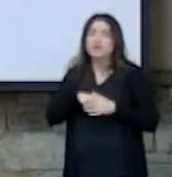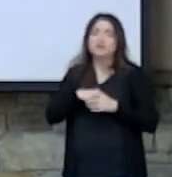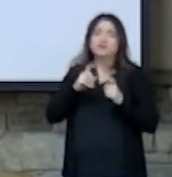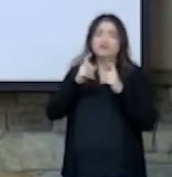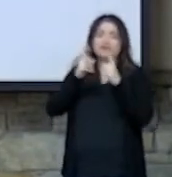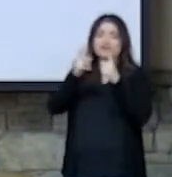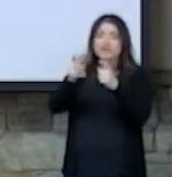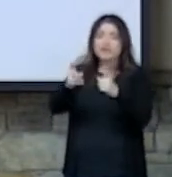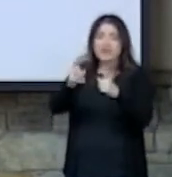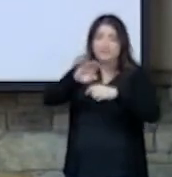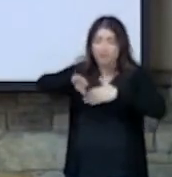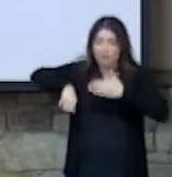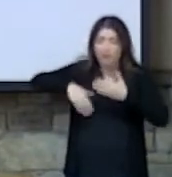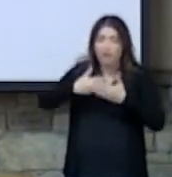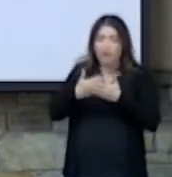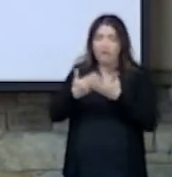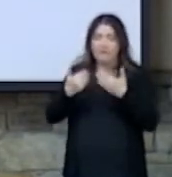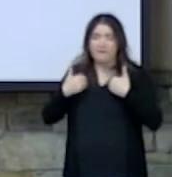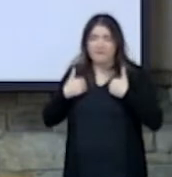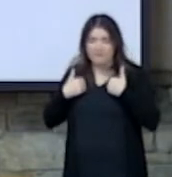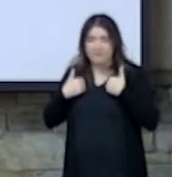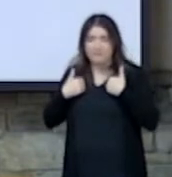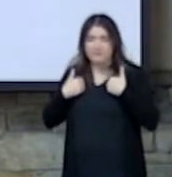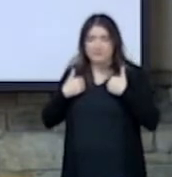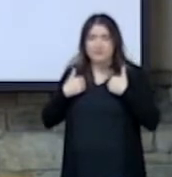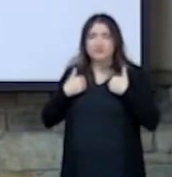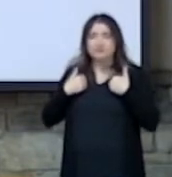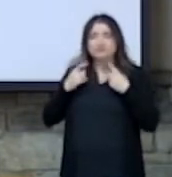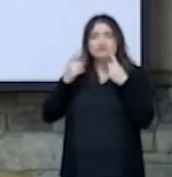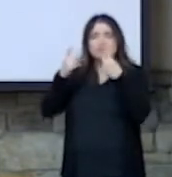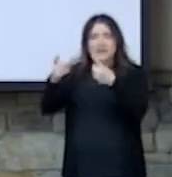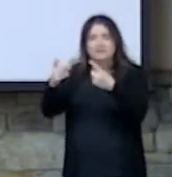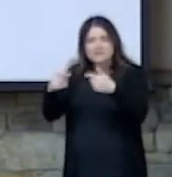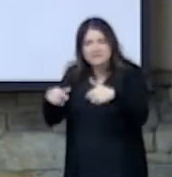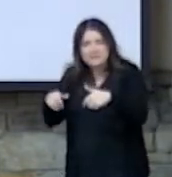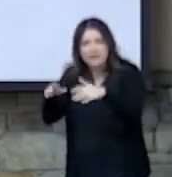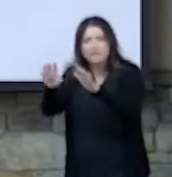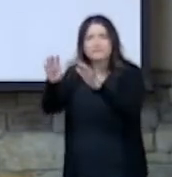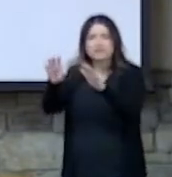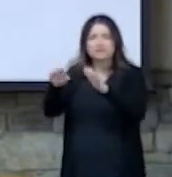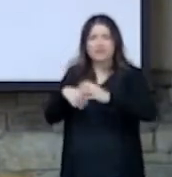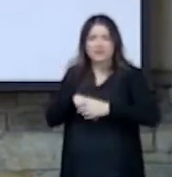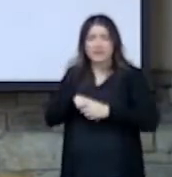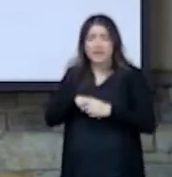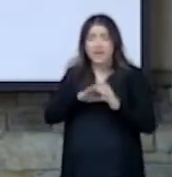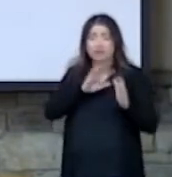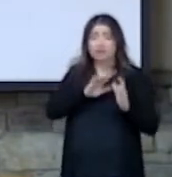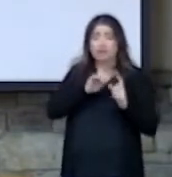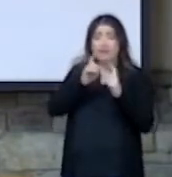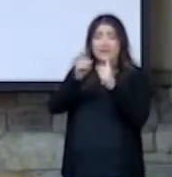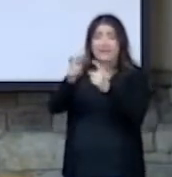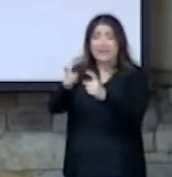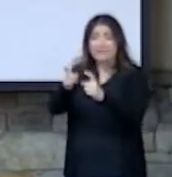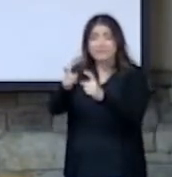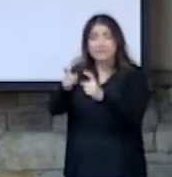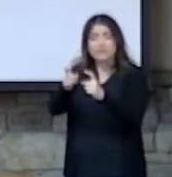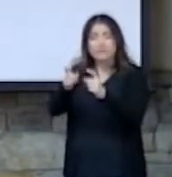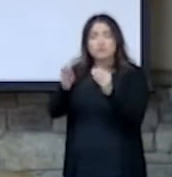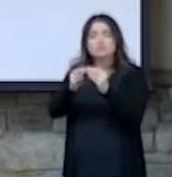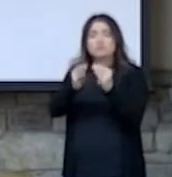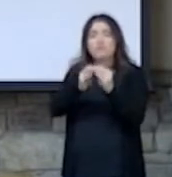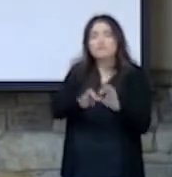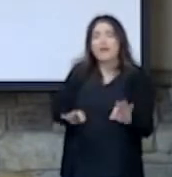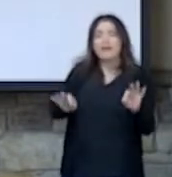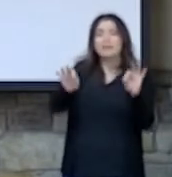gave what she had. She gave sacrificially. And her gift was viewed of more value than those